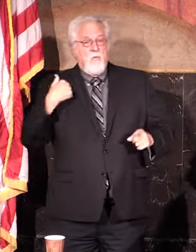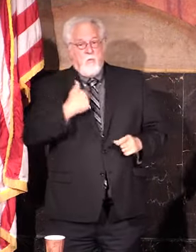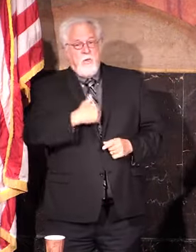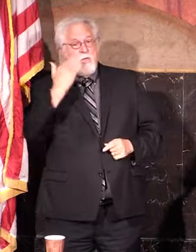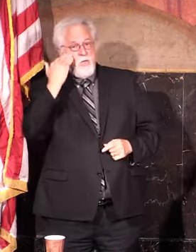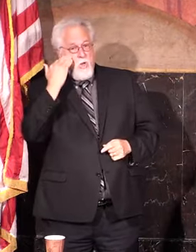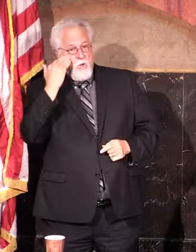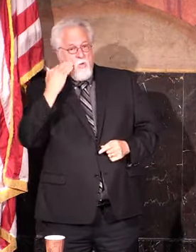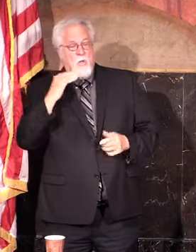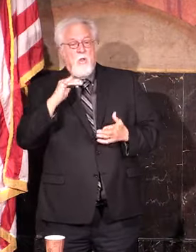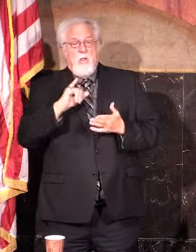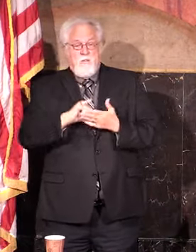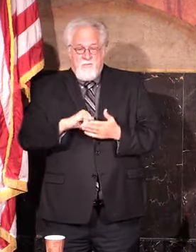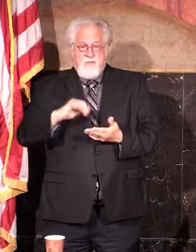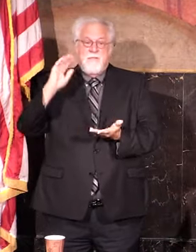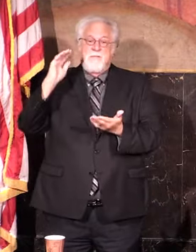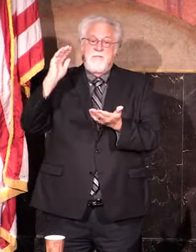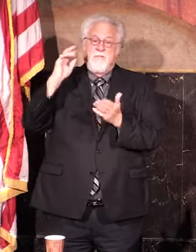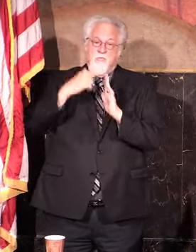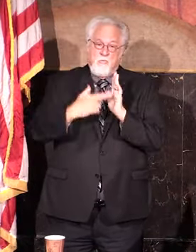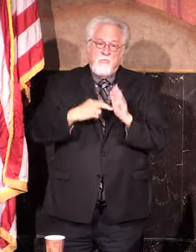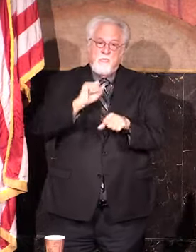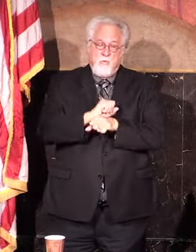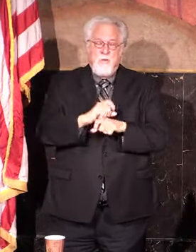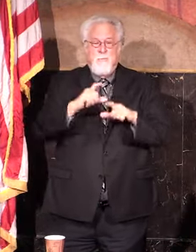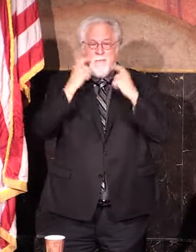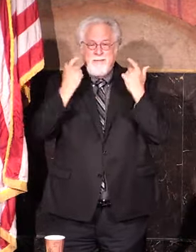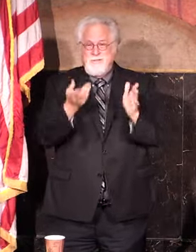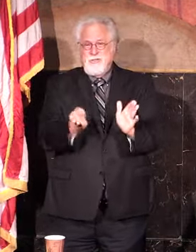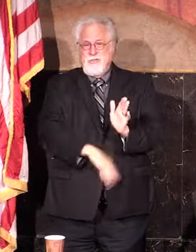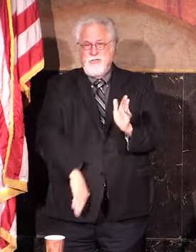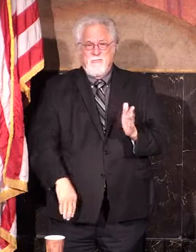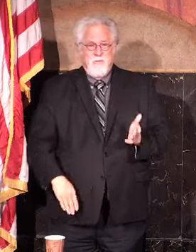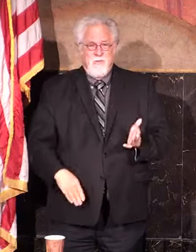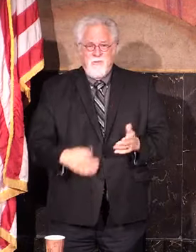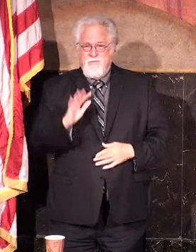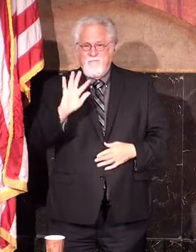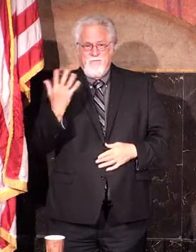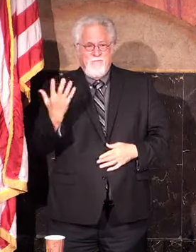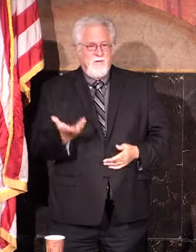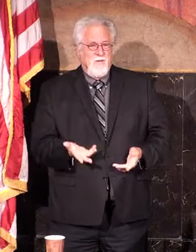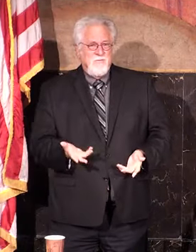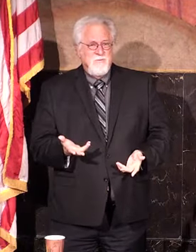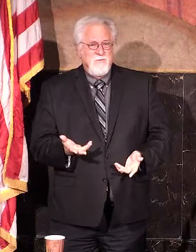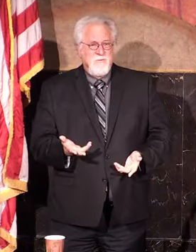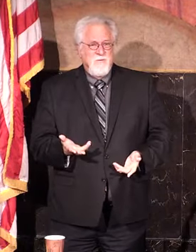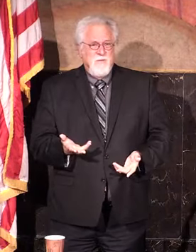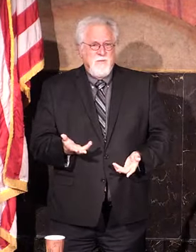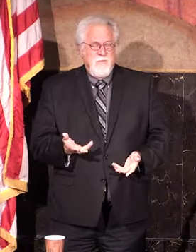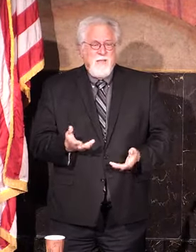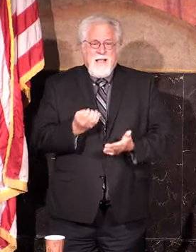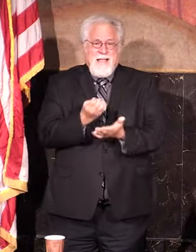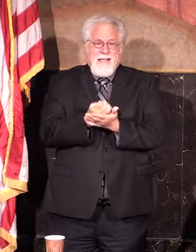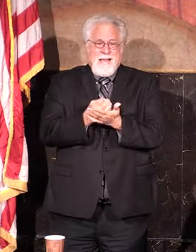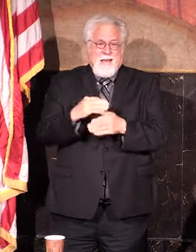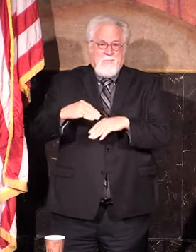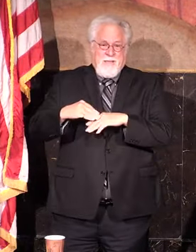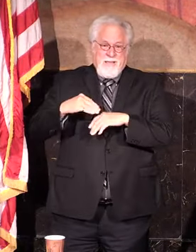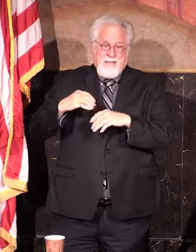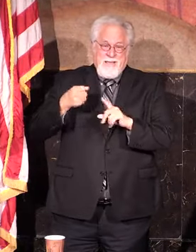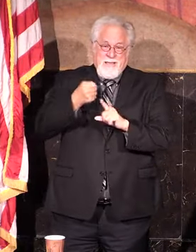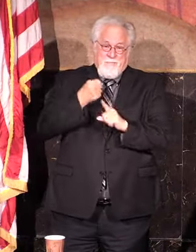that these mitigation efforts work. Masks is cheap, $5. The economic impact of